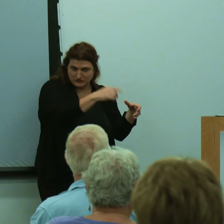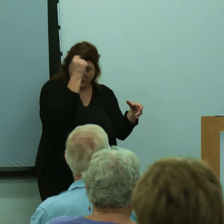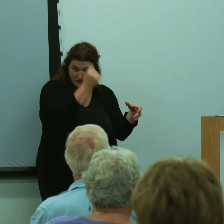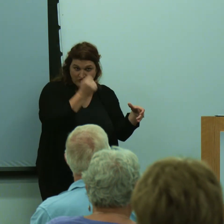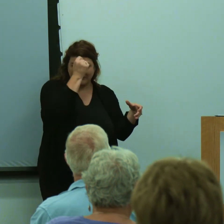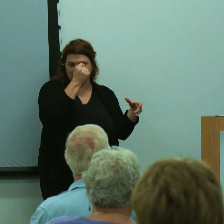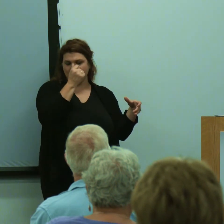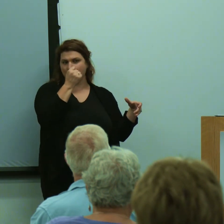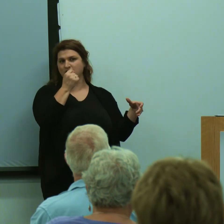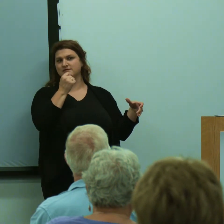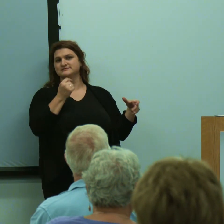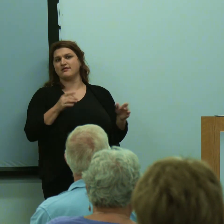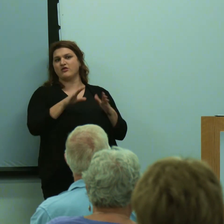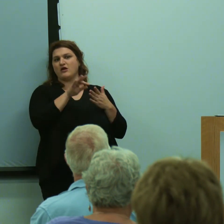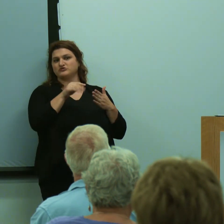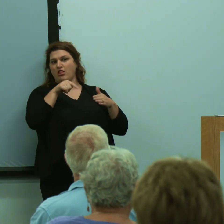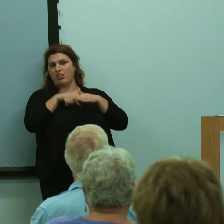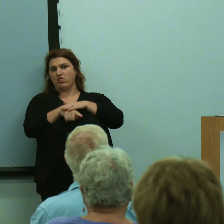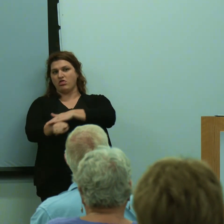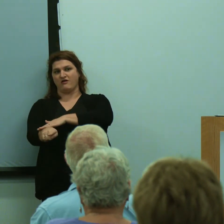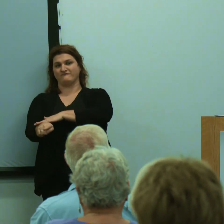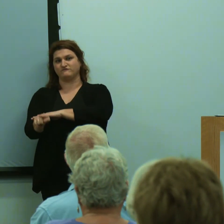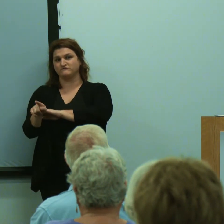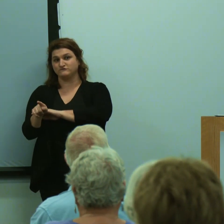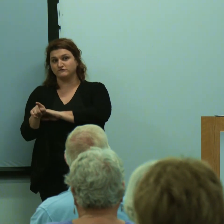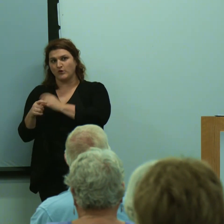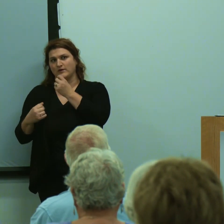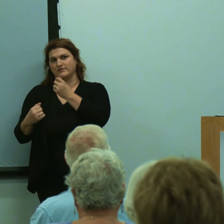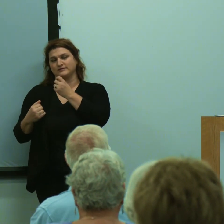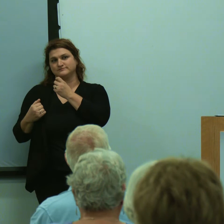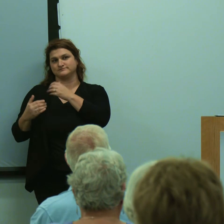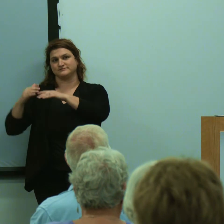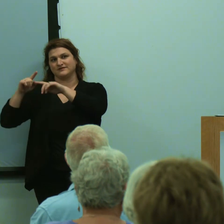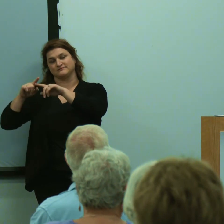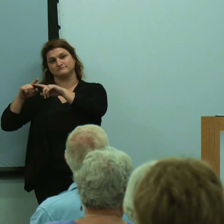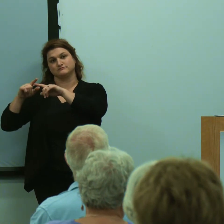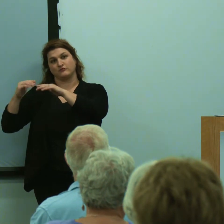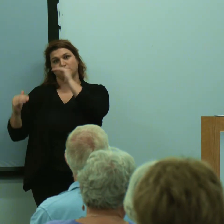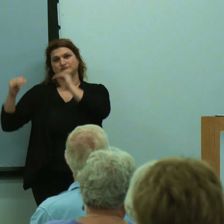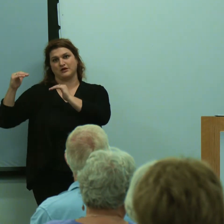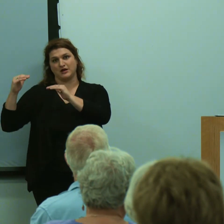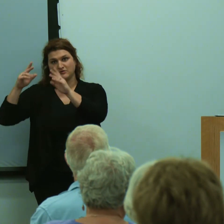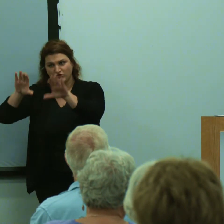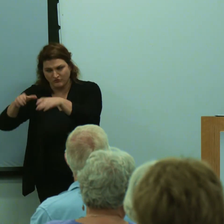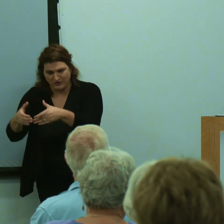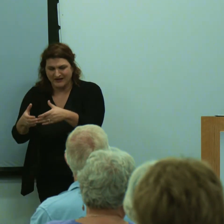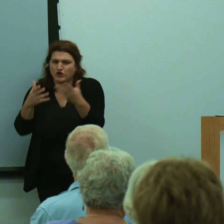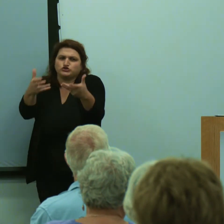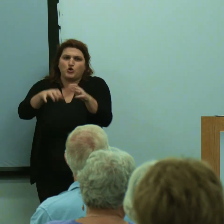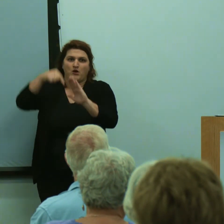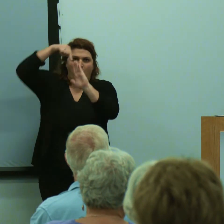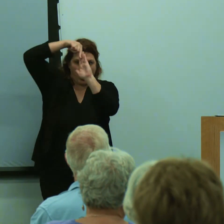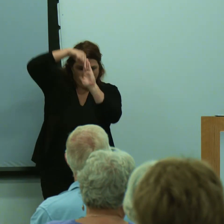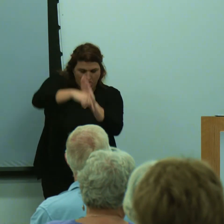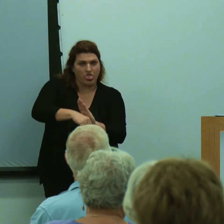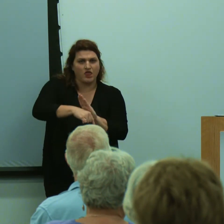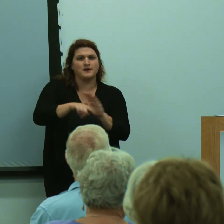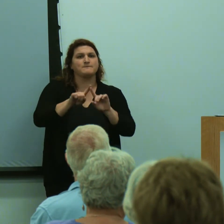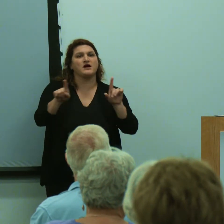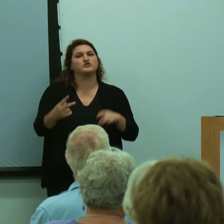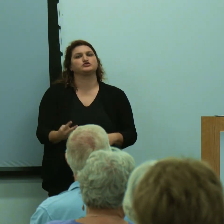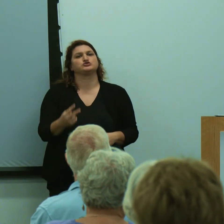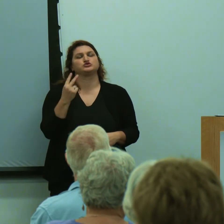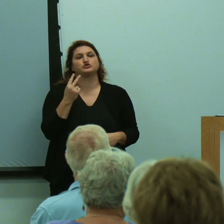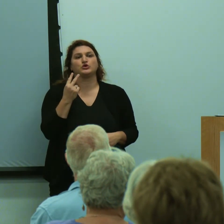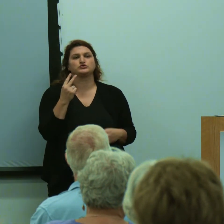party, how's that going to work? Well, there's two provisions, and without digging deep into this in the short time we have, there's two provisions